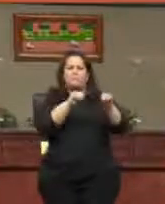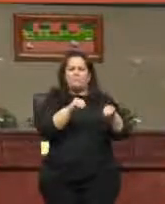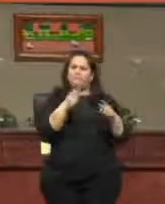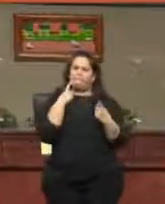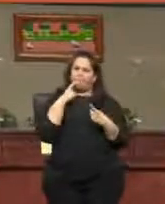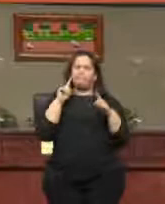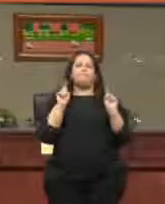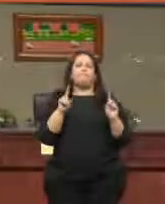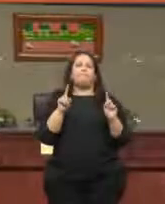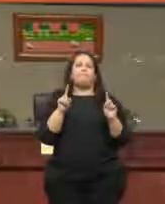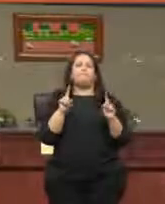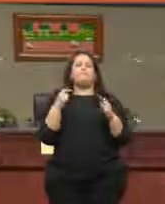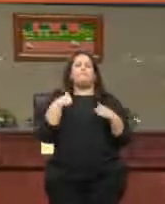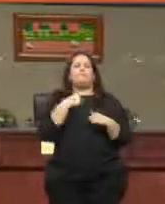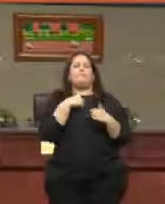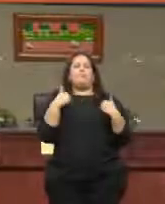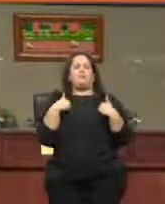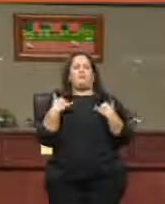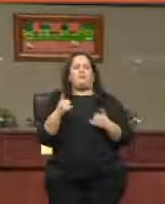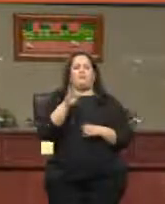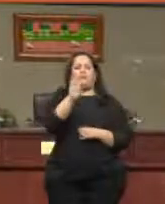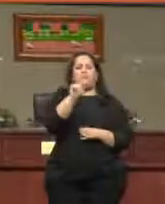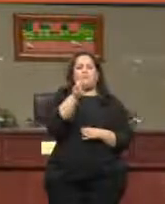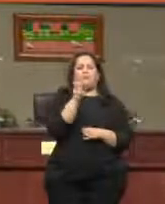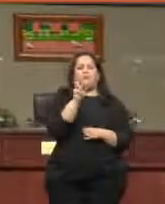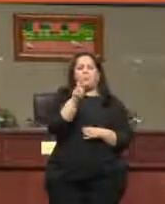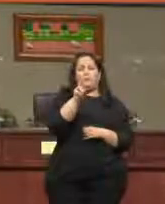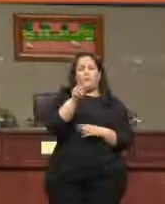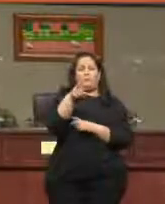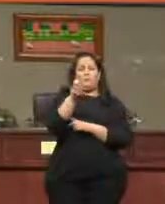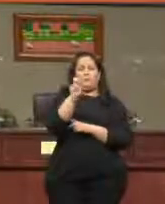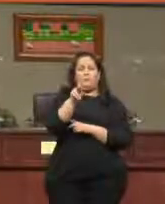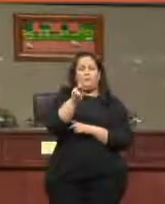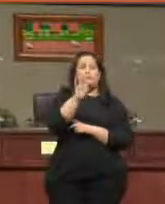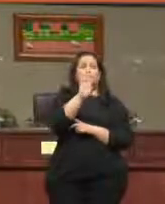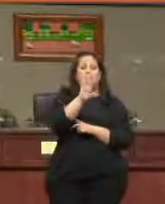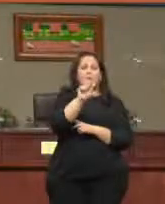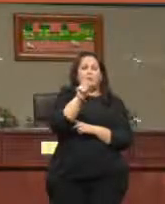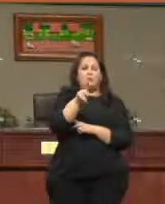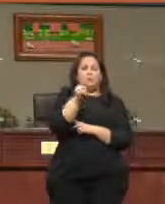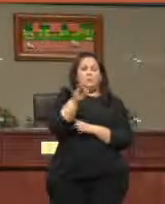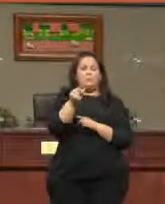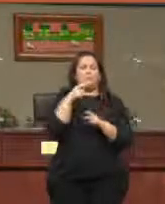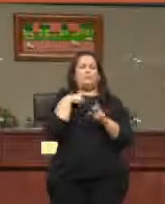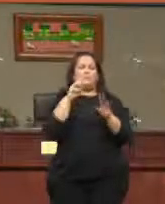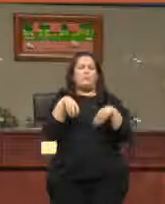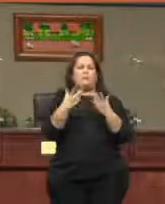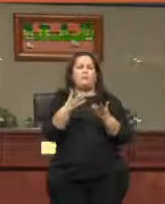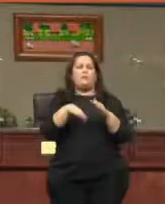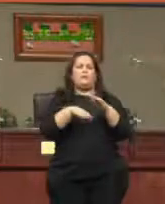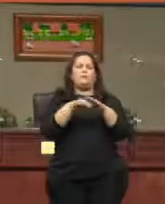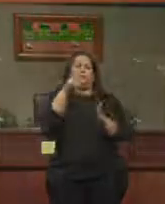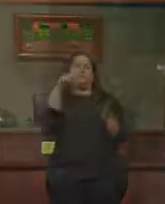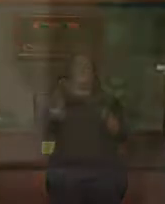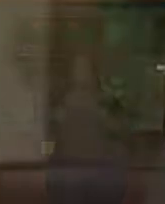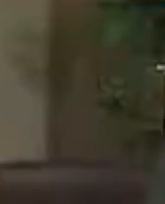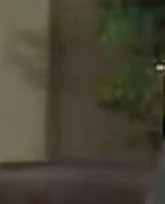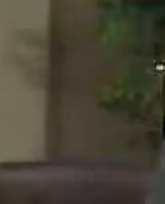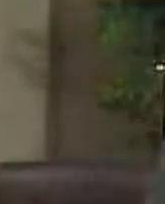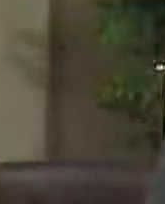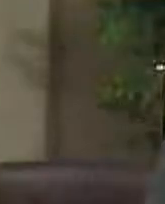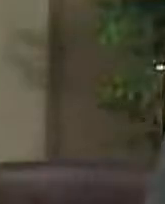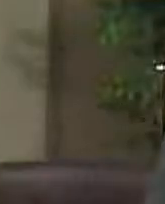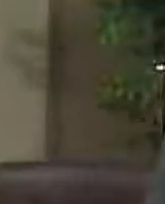site at Barber Park. At Barber Park, we're providing up to 1,000 vaccinations per